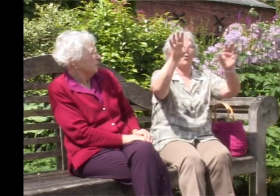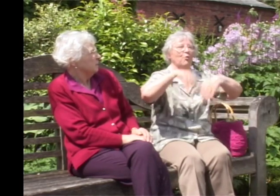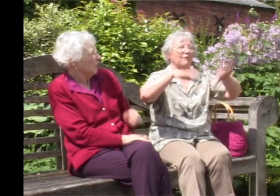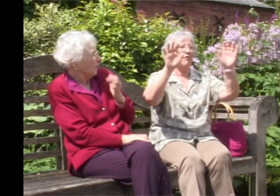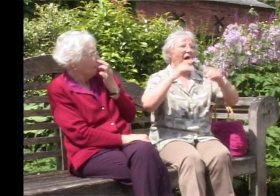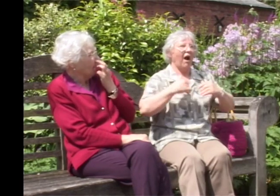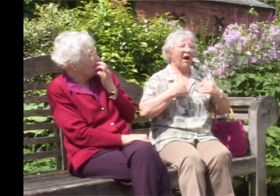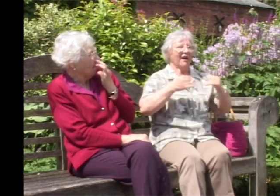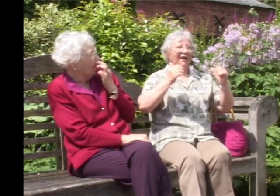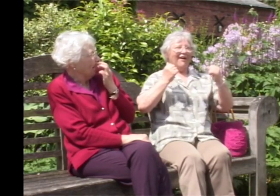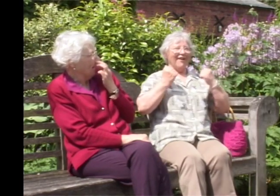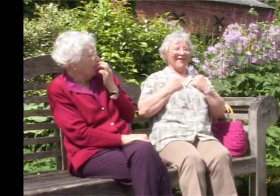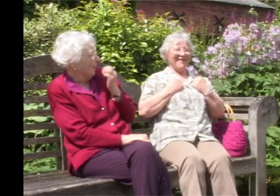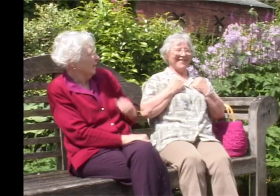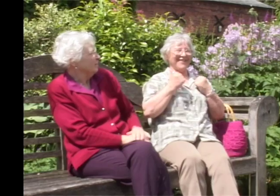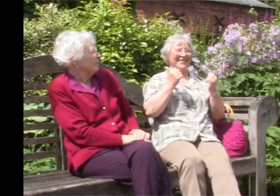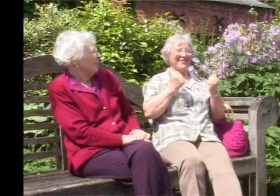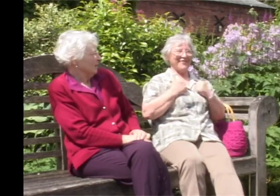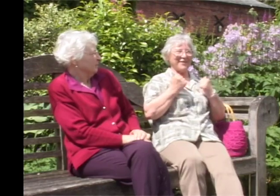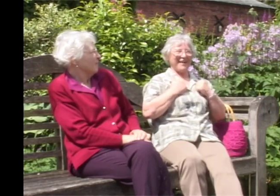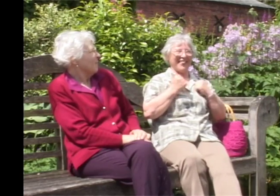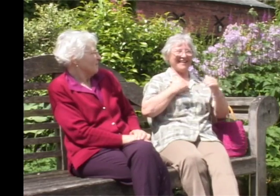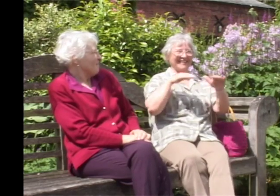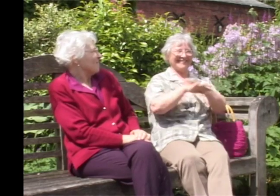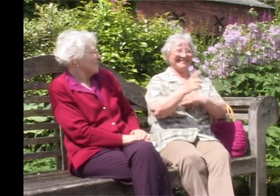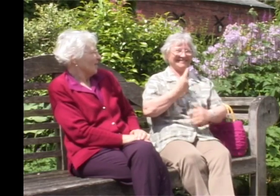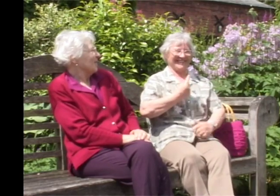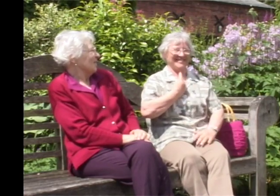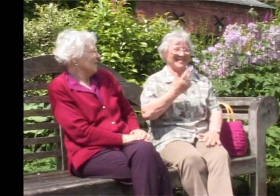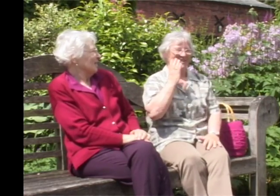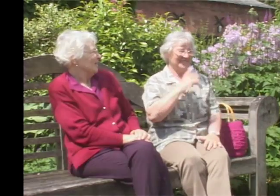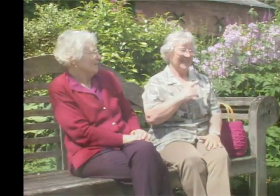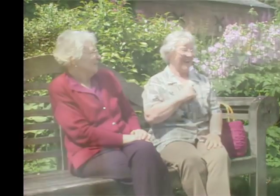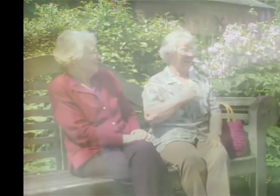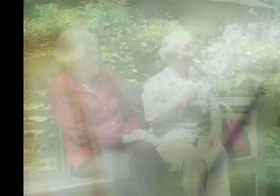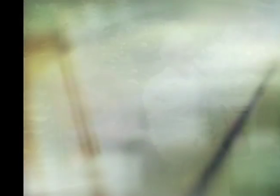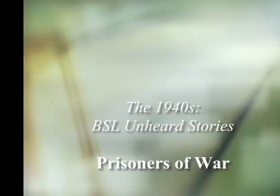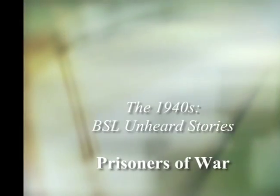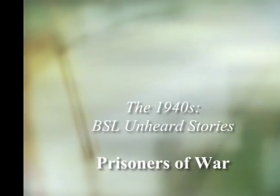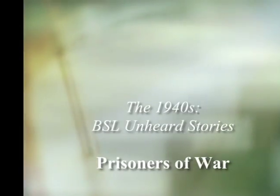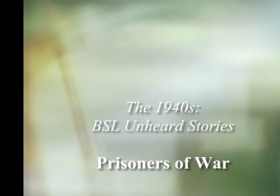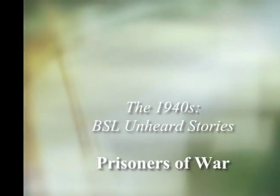18 months before they moved away, and it was so comfortable to have my own bed back.